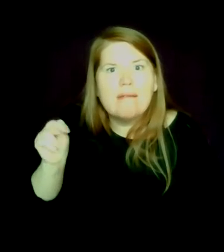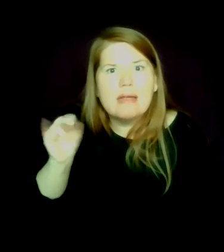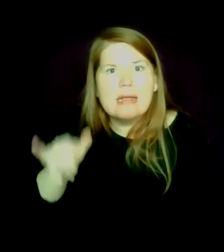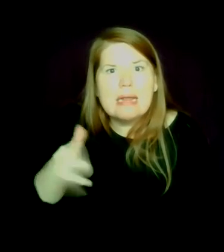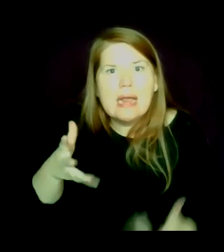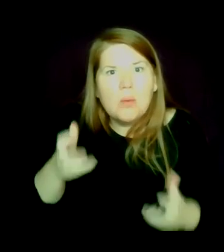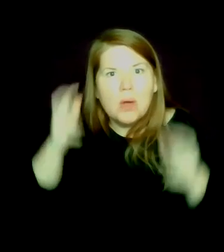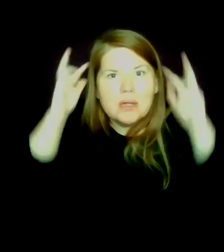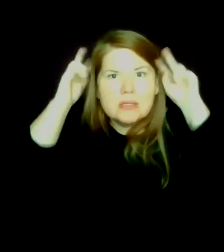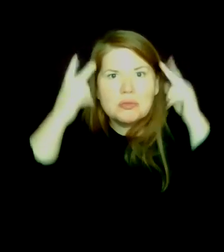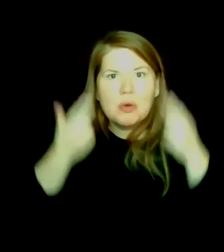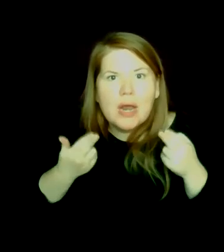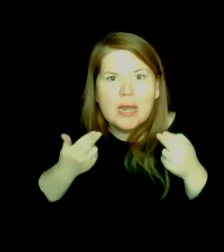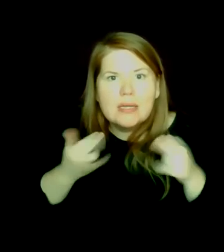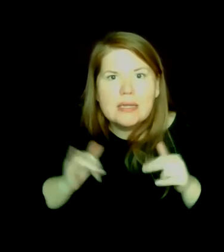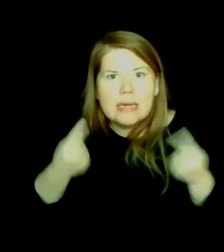doll.